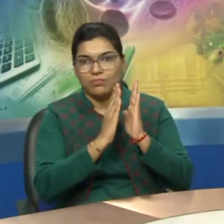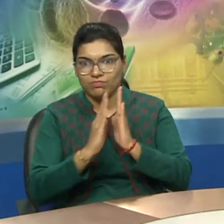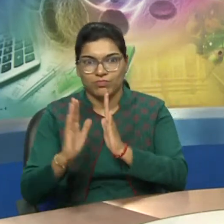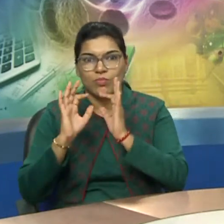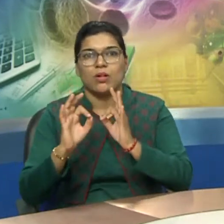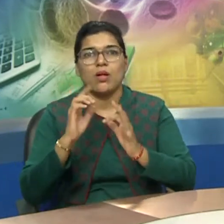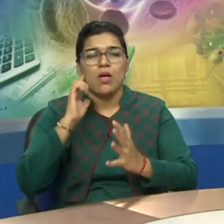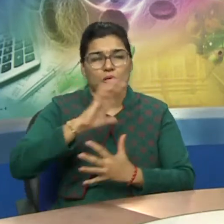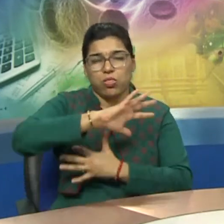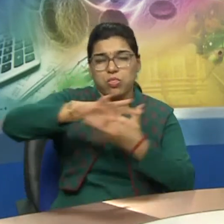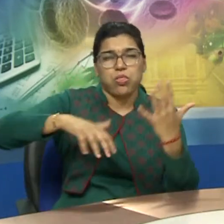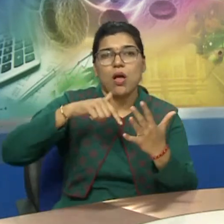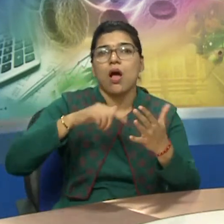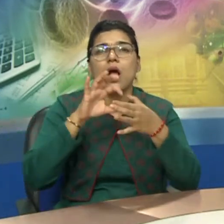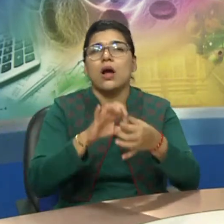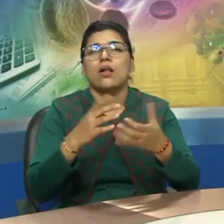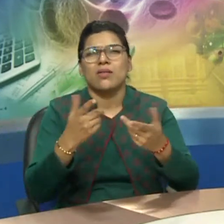This word is chows.